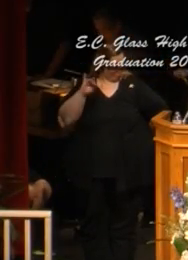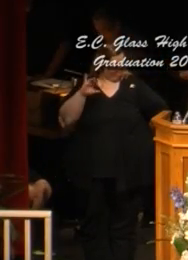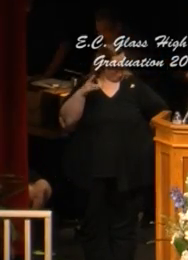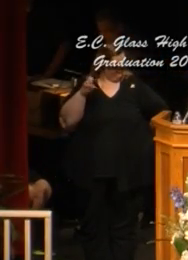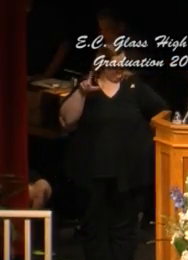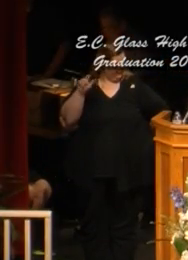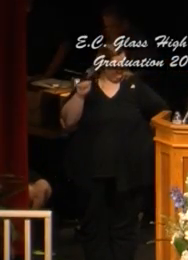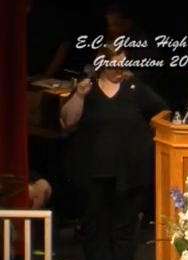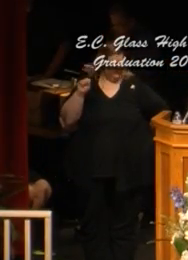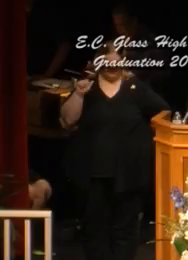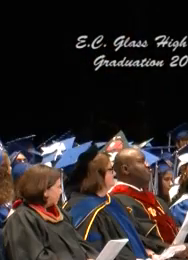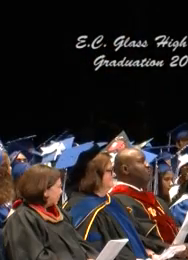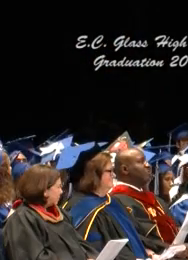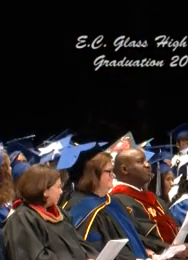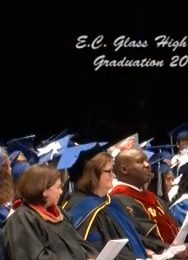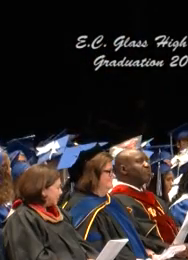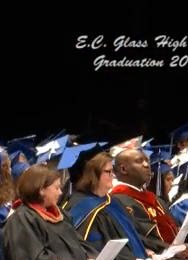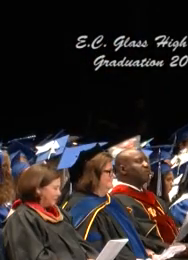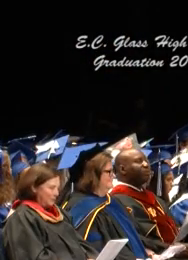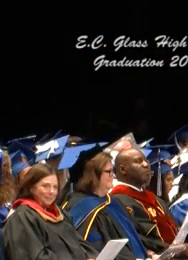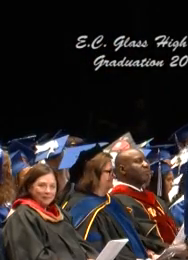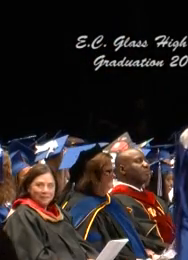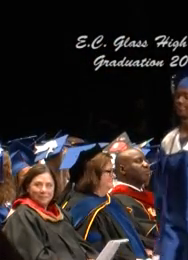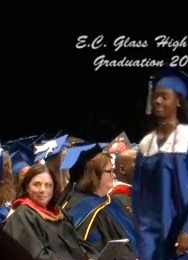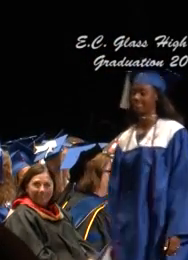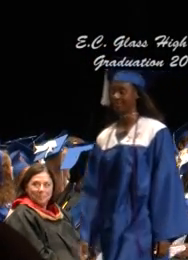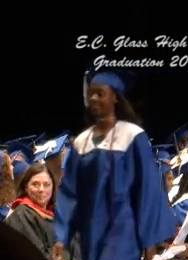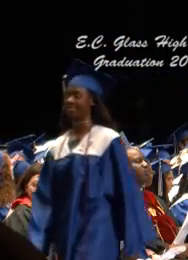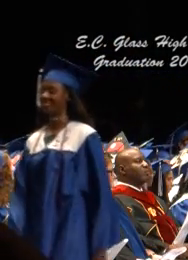Michaela Irene Salerno.